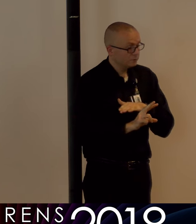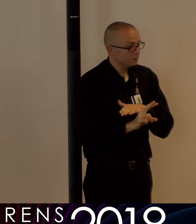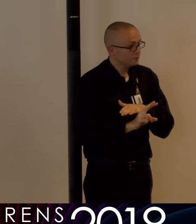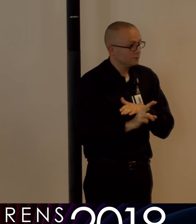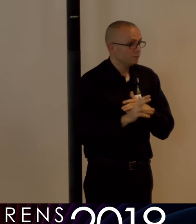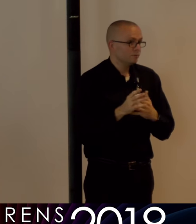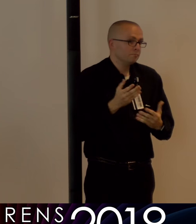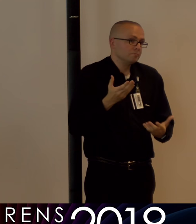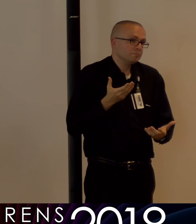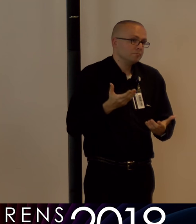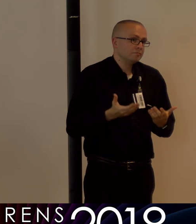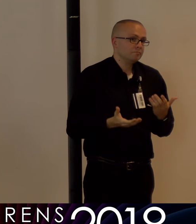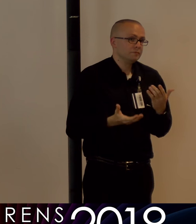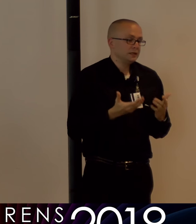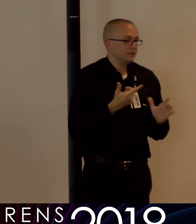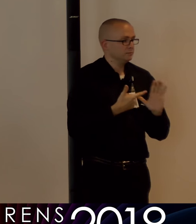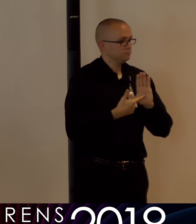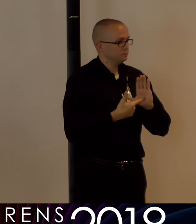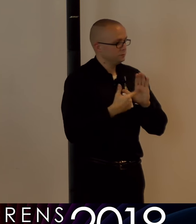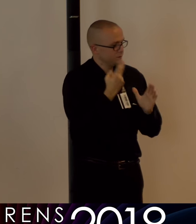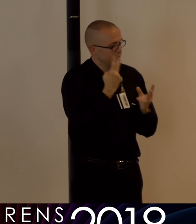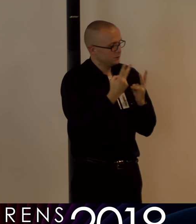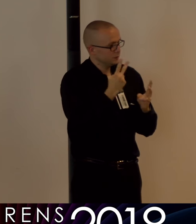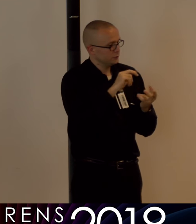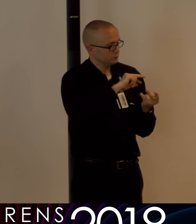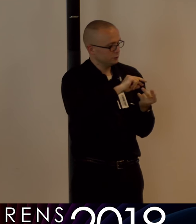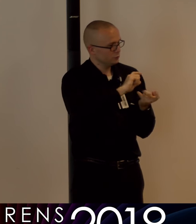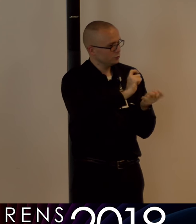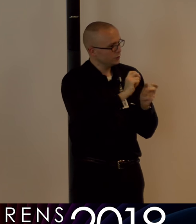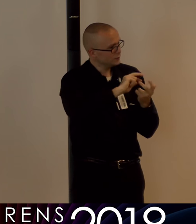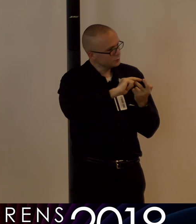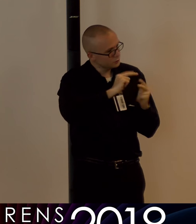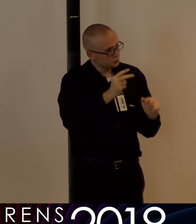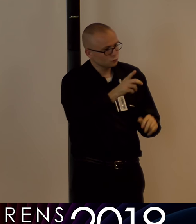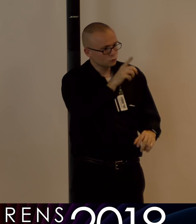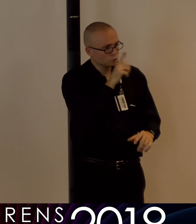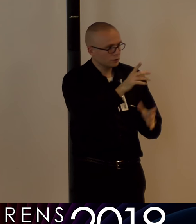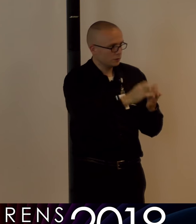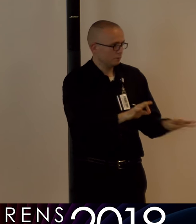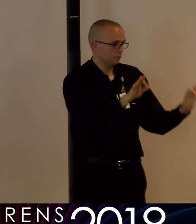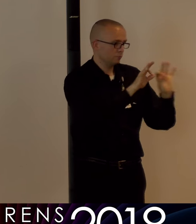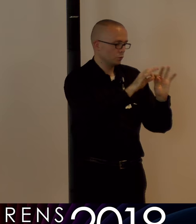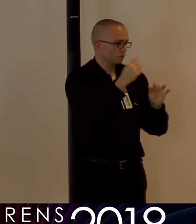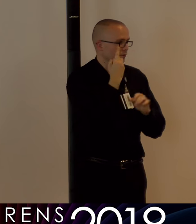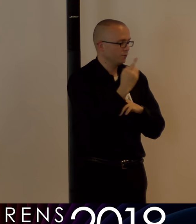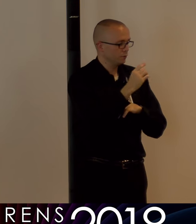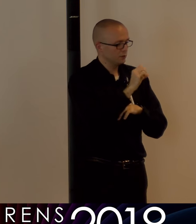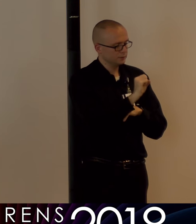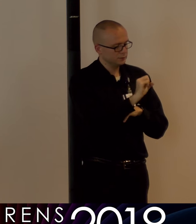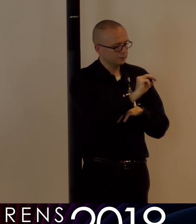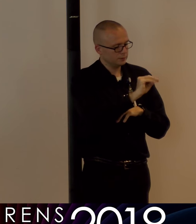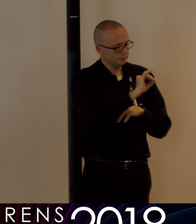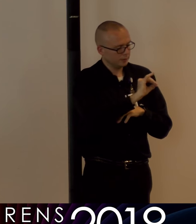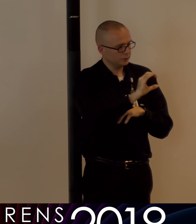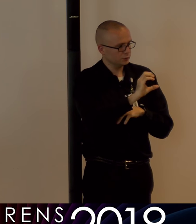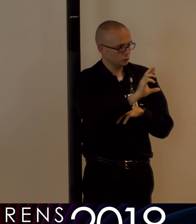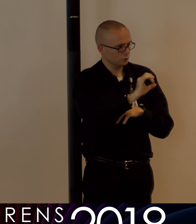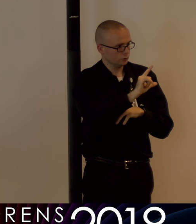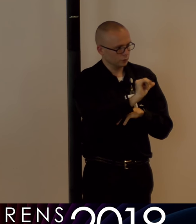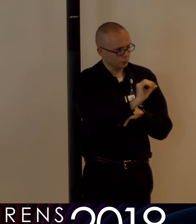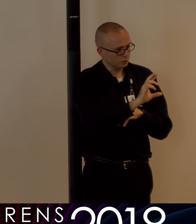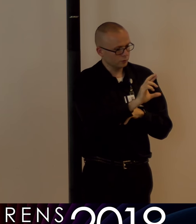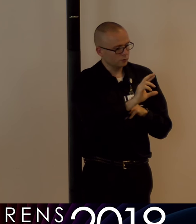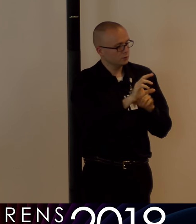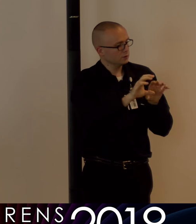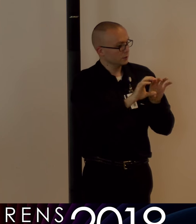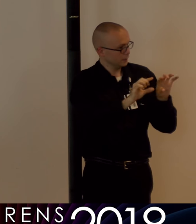we might observe changes in genes that are really important for semicircular canals, some of which we already know.